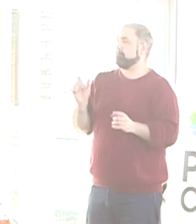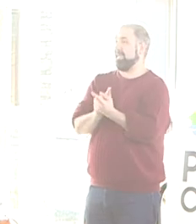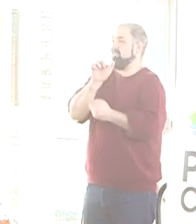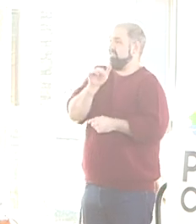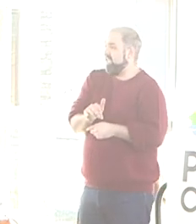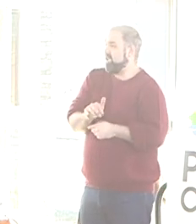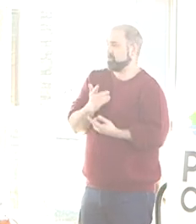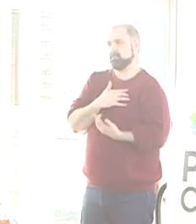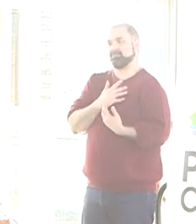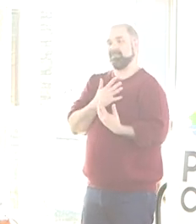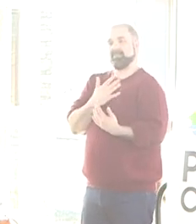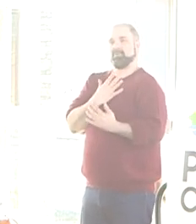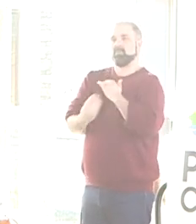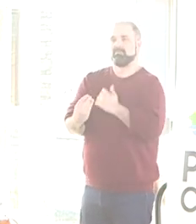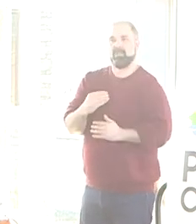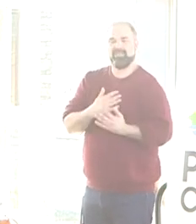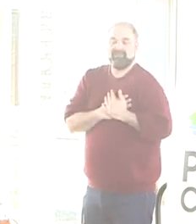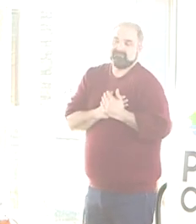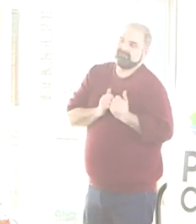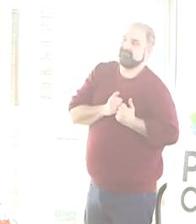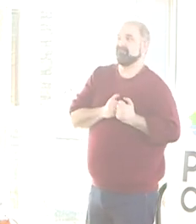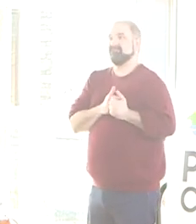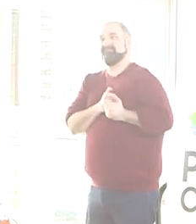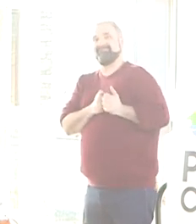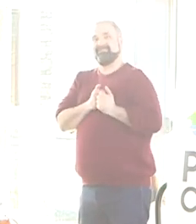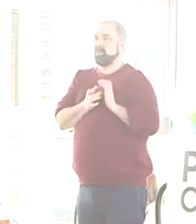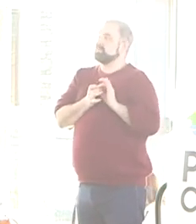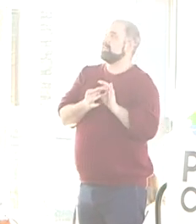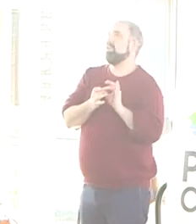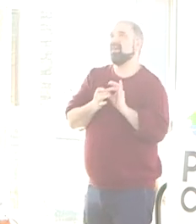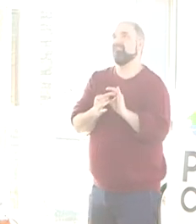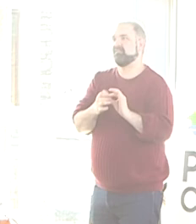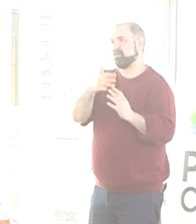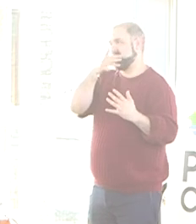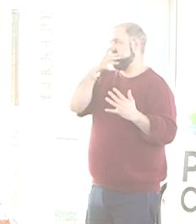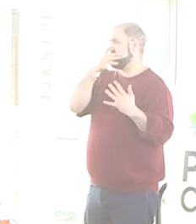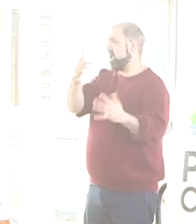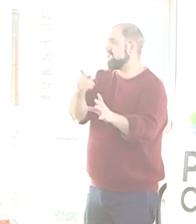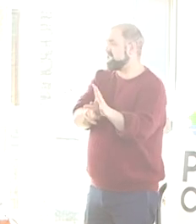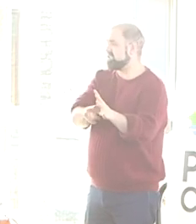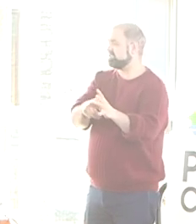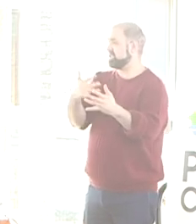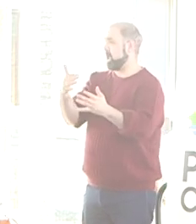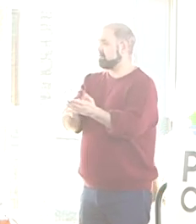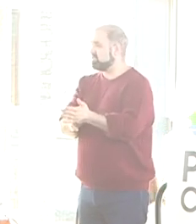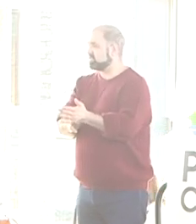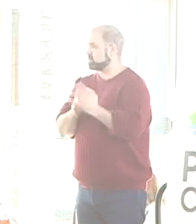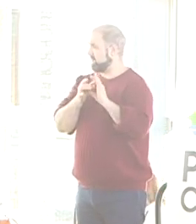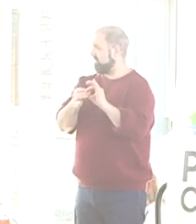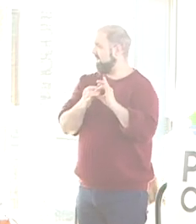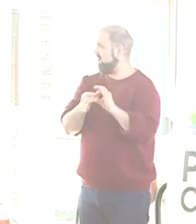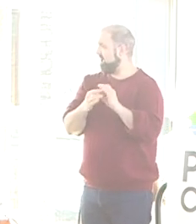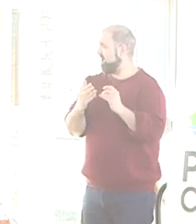teenagers can. And we were together for 9 years and 9 months. It